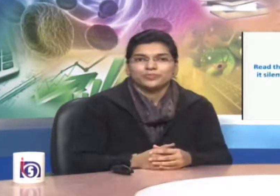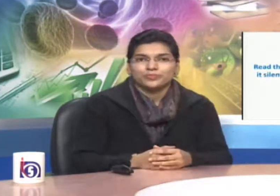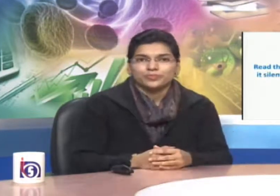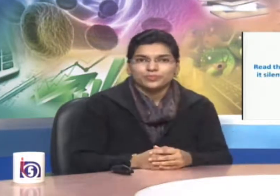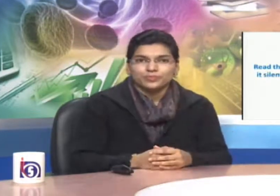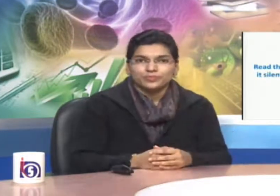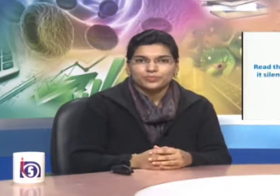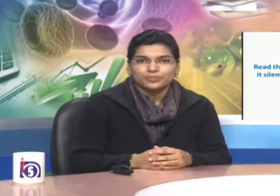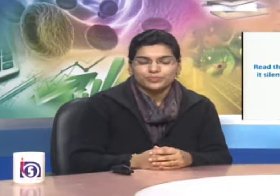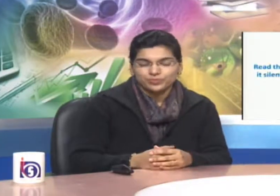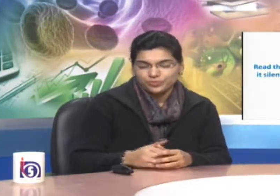sentence.